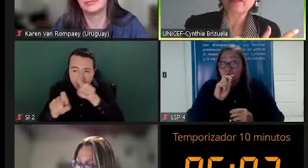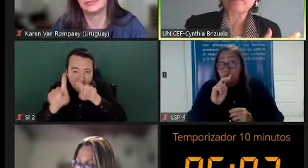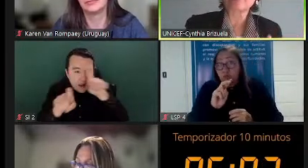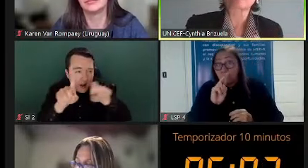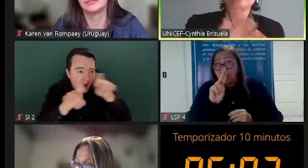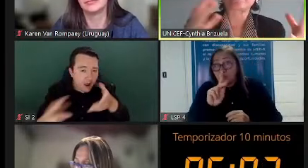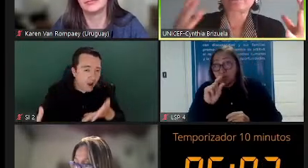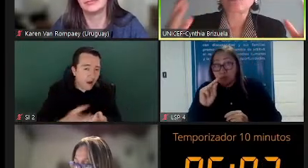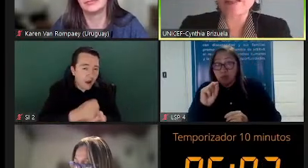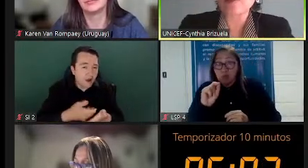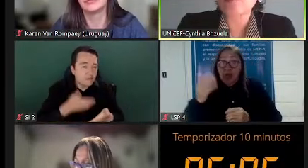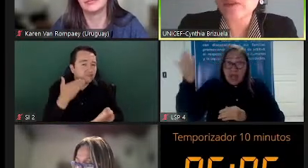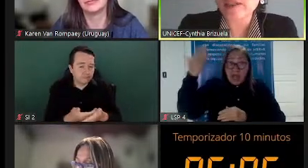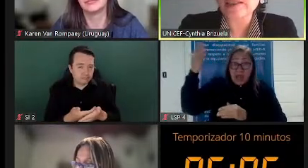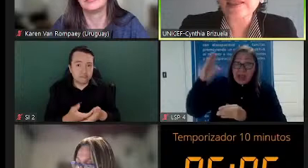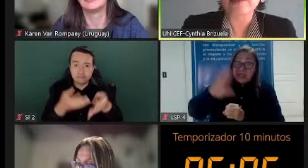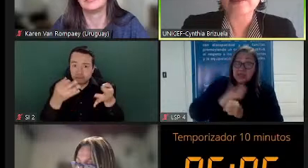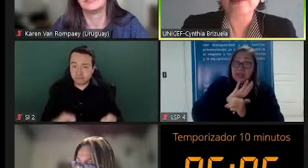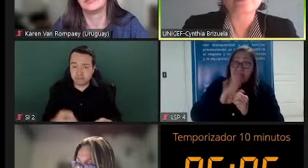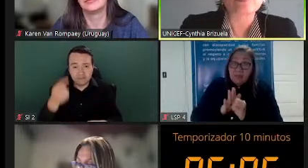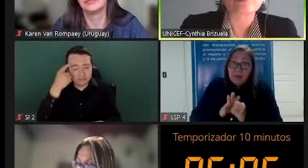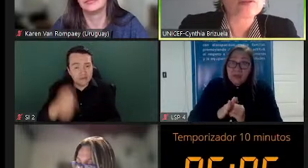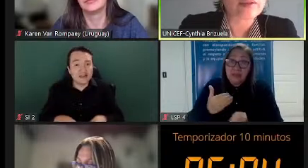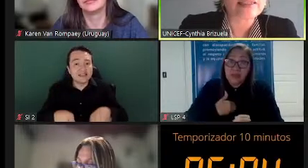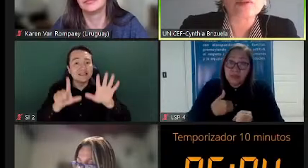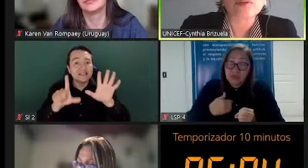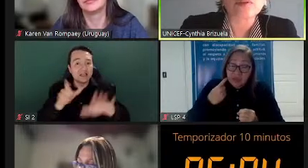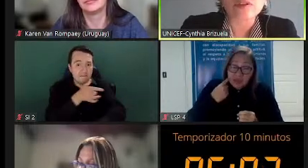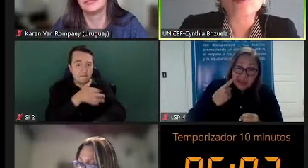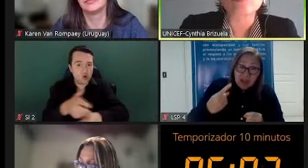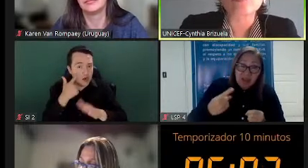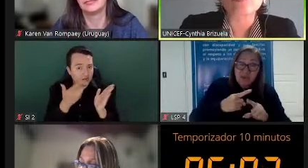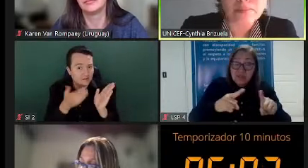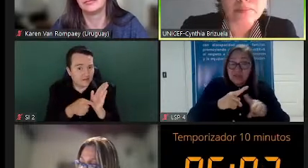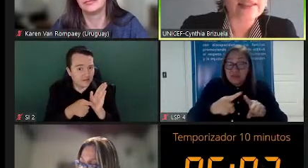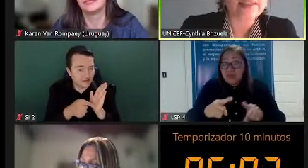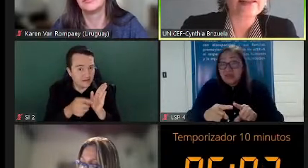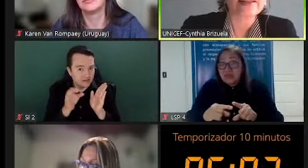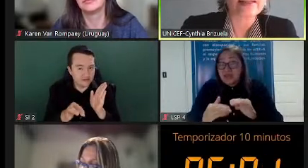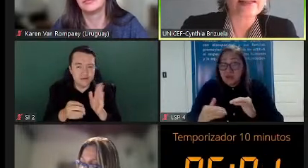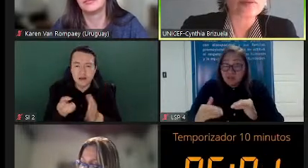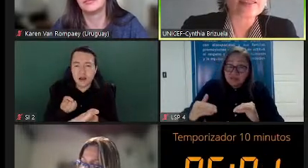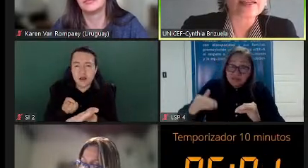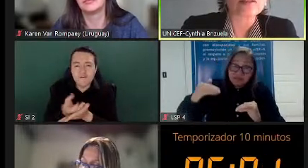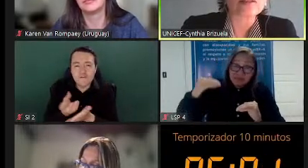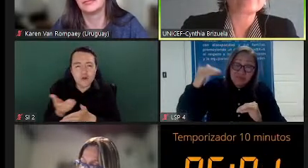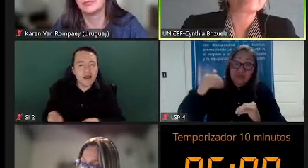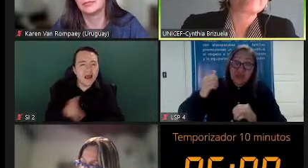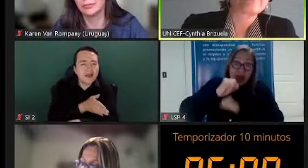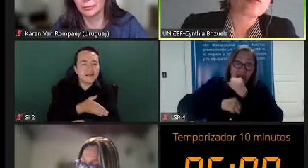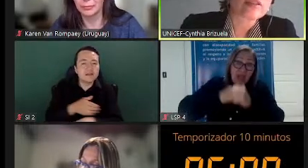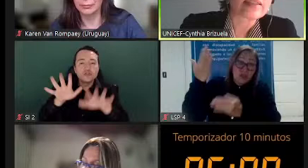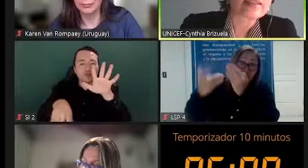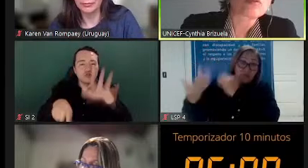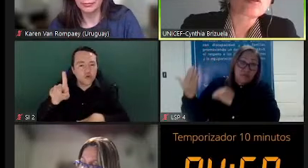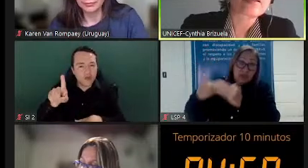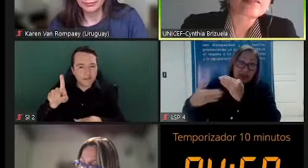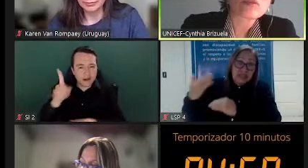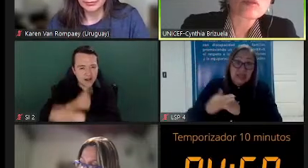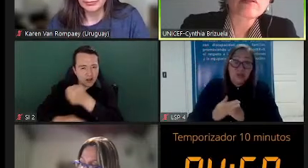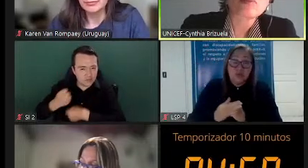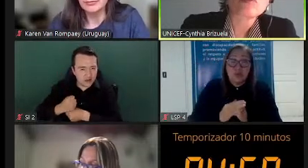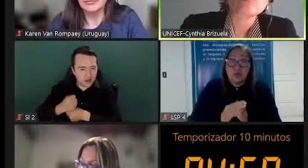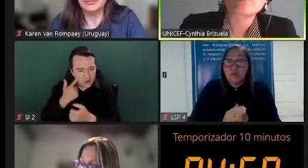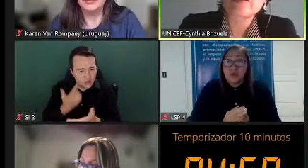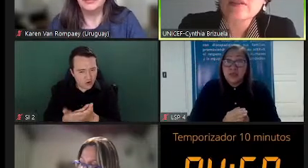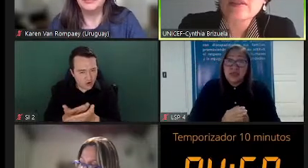million before the pandemic we have recent data in a report published in november last year